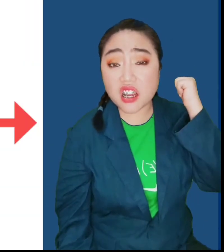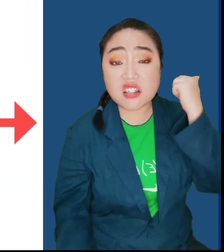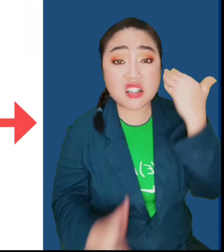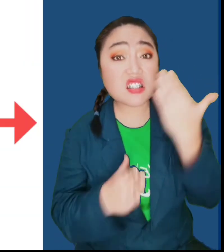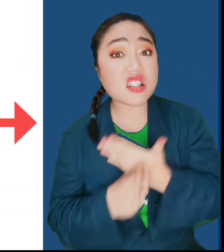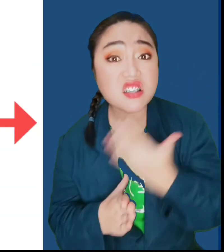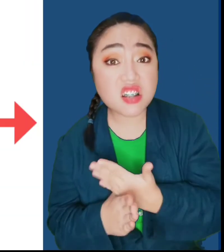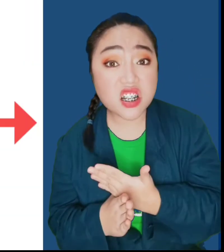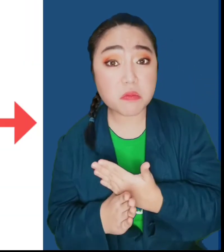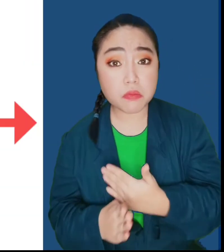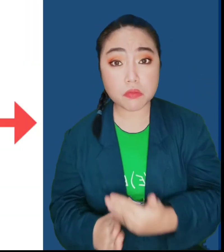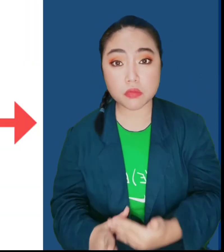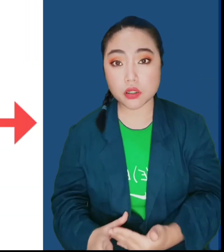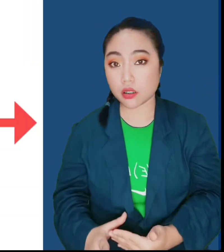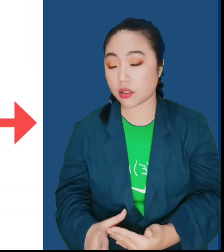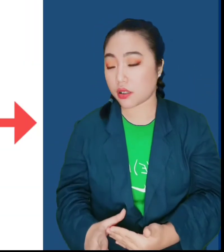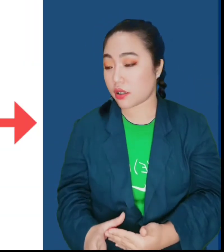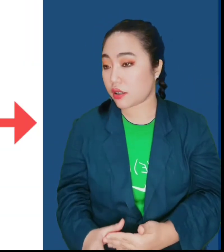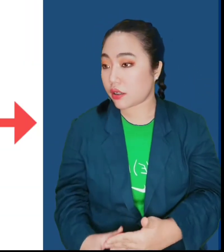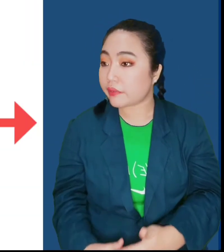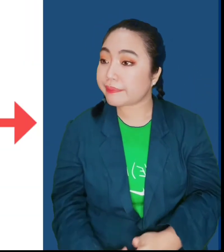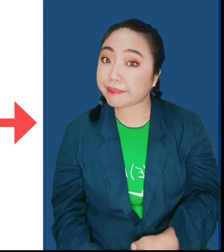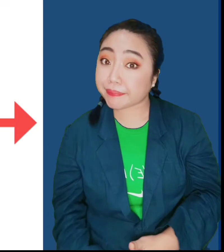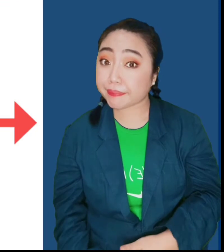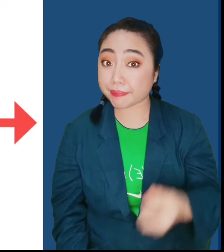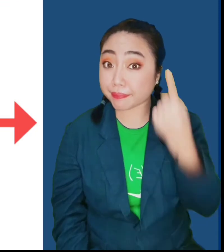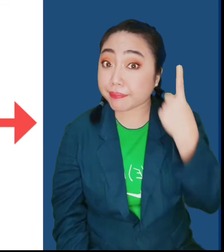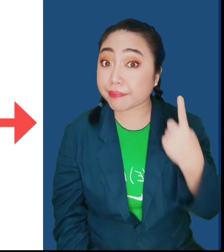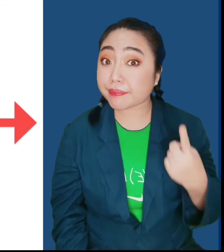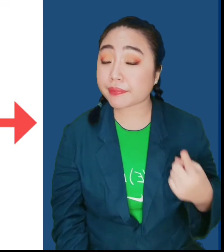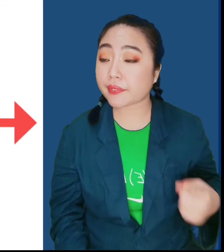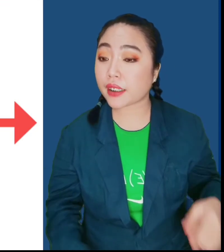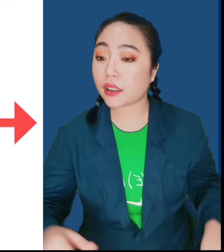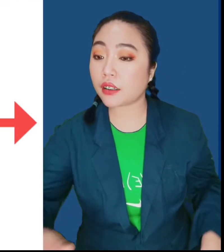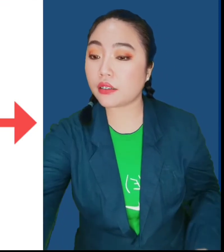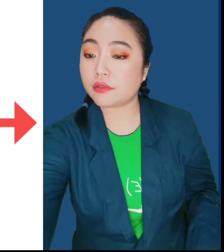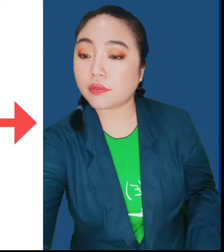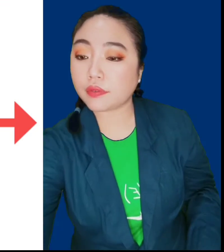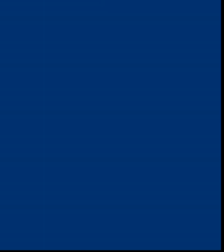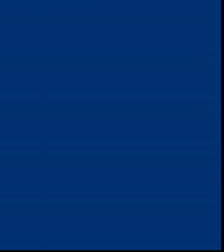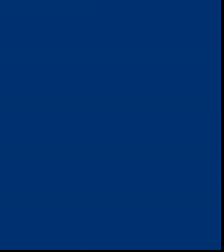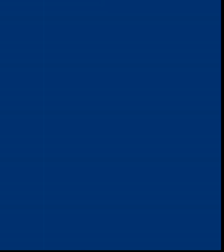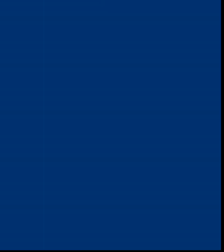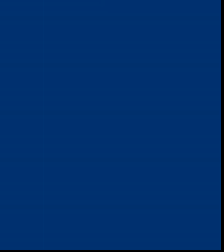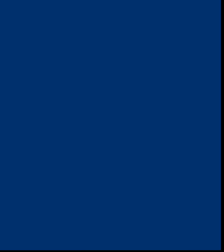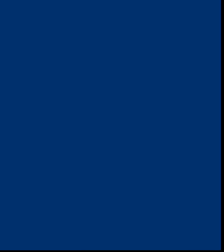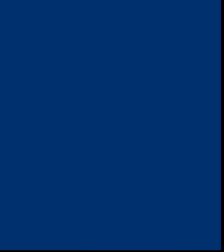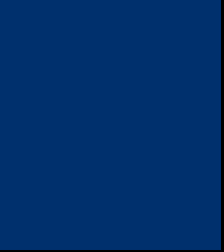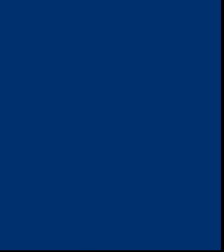it's moving, it would want to stay at rest. It doesn't want to be disturbed. Understood?